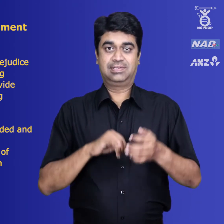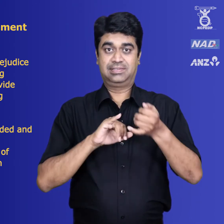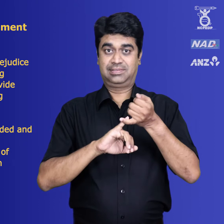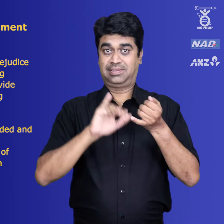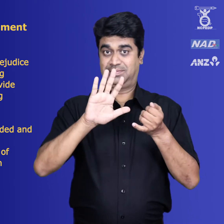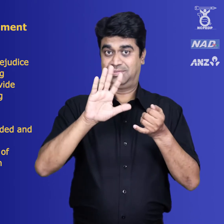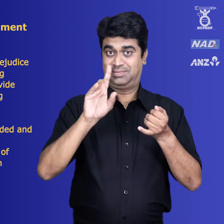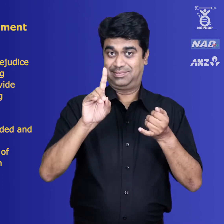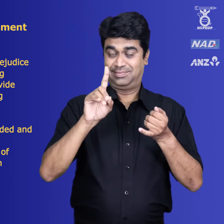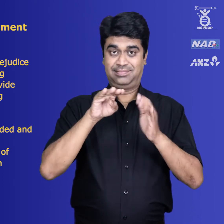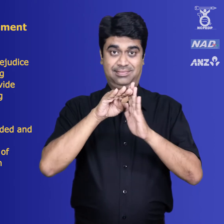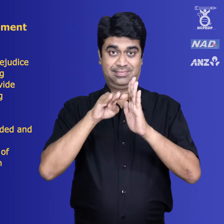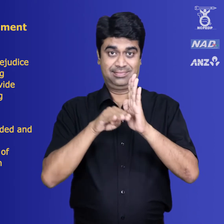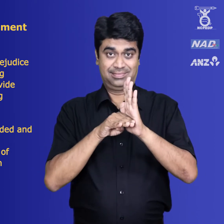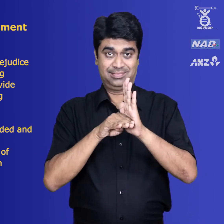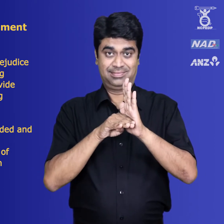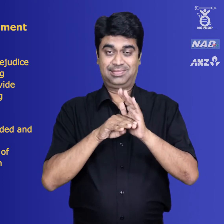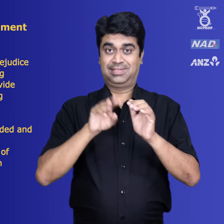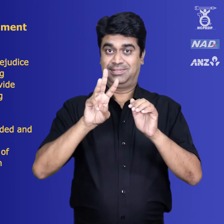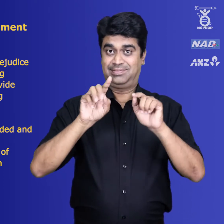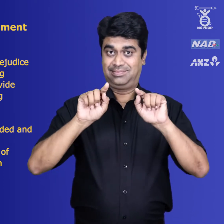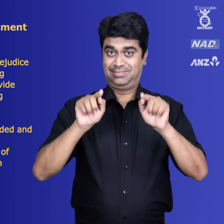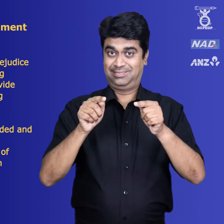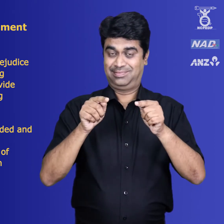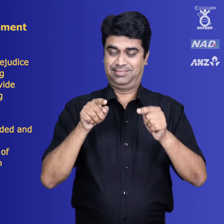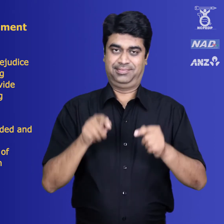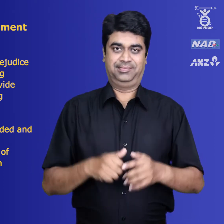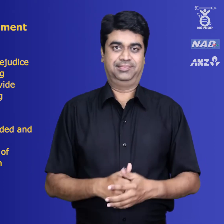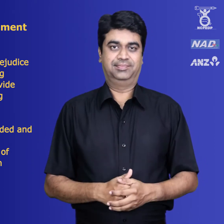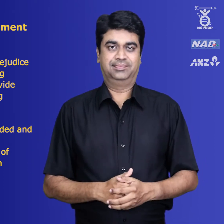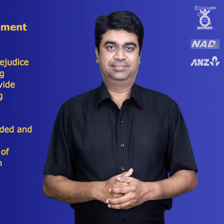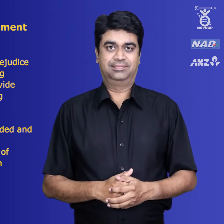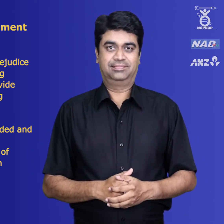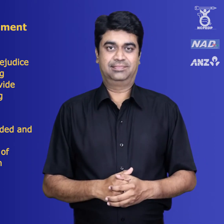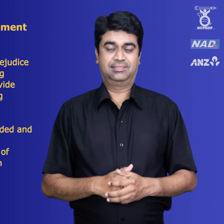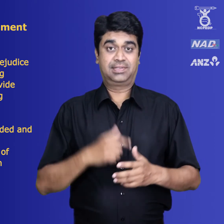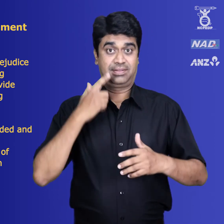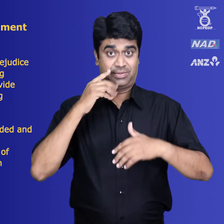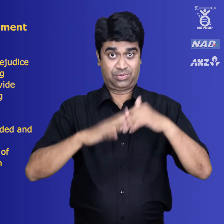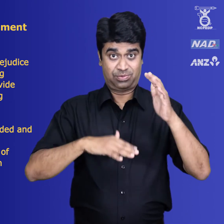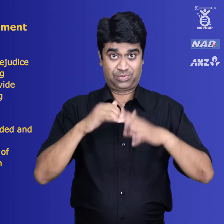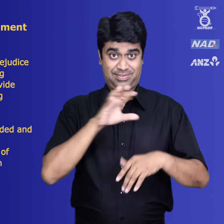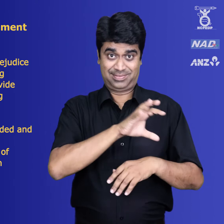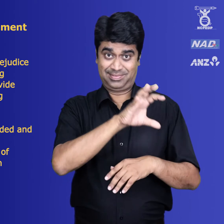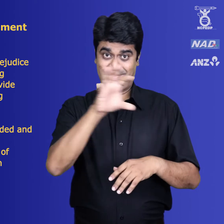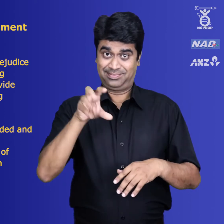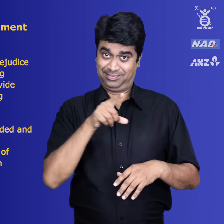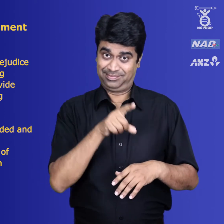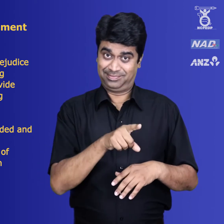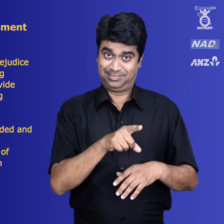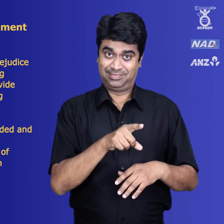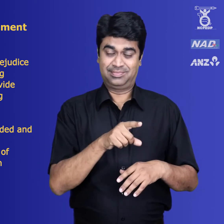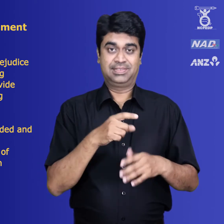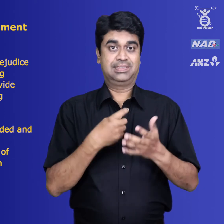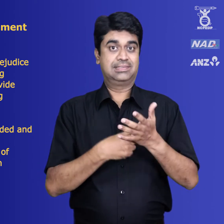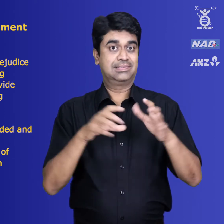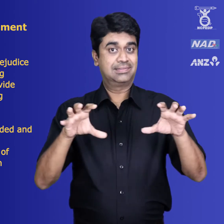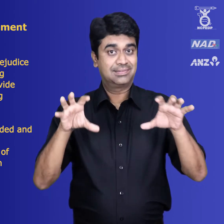The facilities to be provided and standards to be met by institutions for grant of certificate